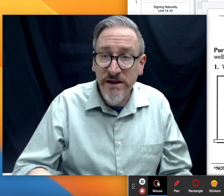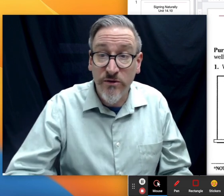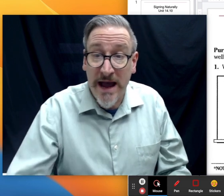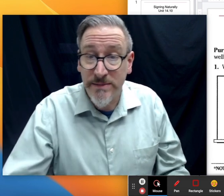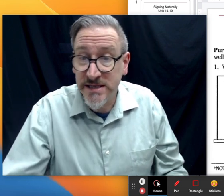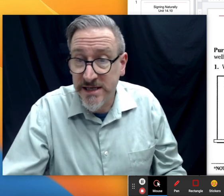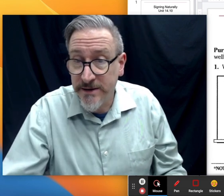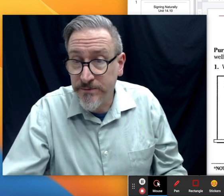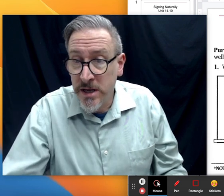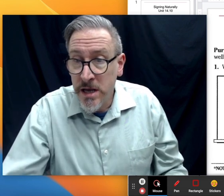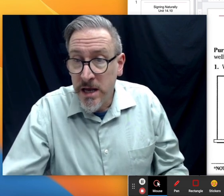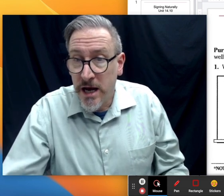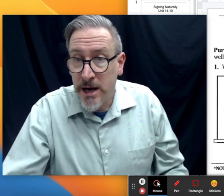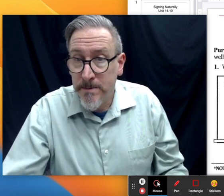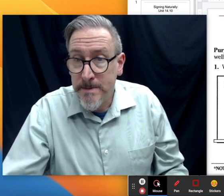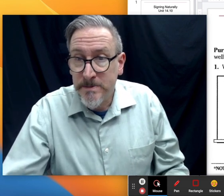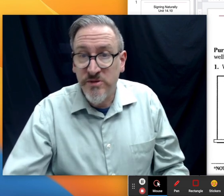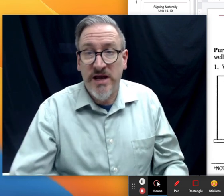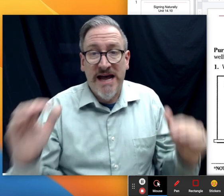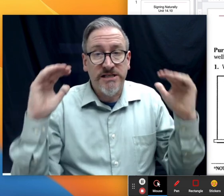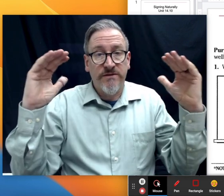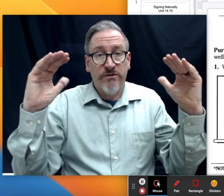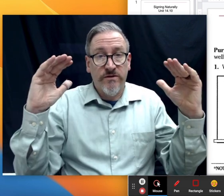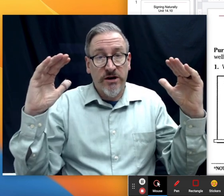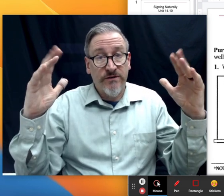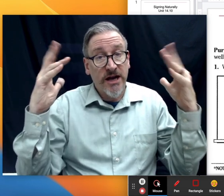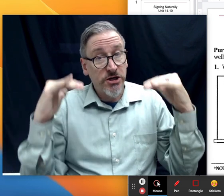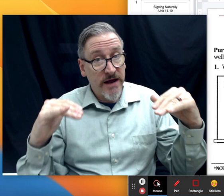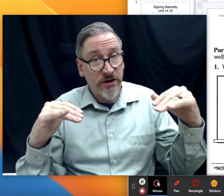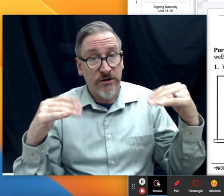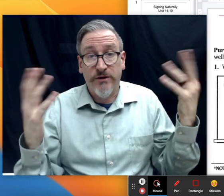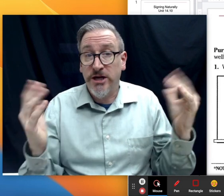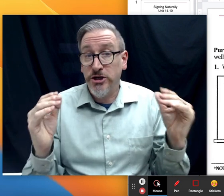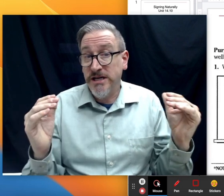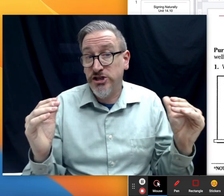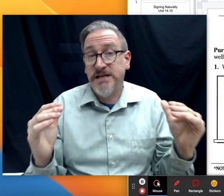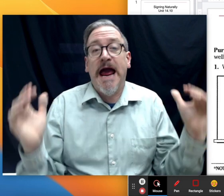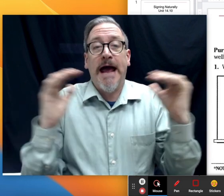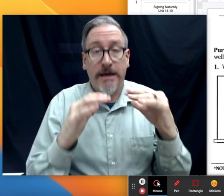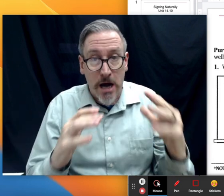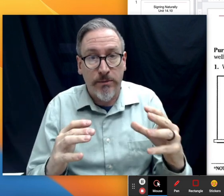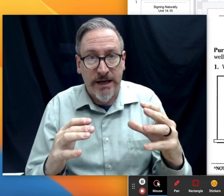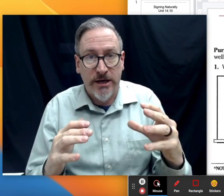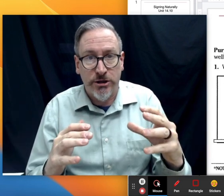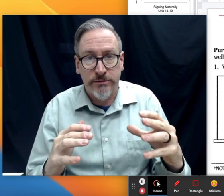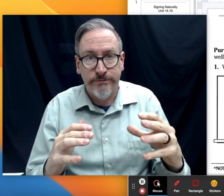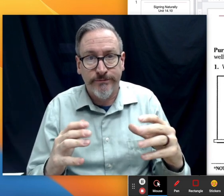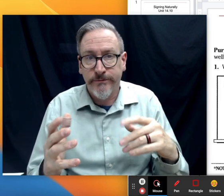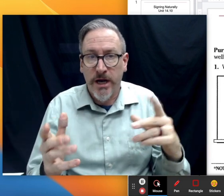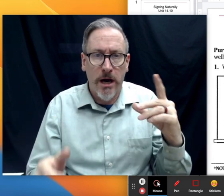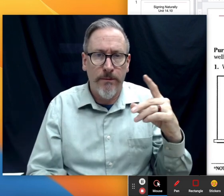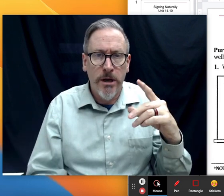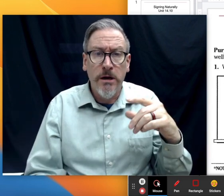A lot of the vocab is the same. The asking for clarification and the clarification is just an added complication.